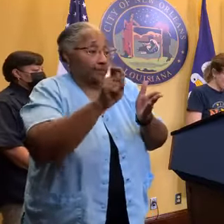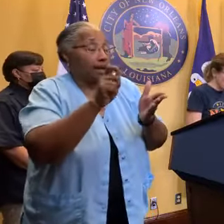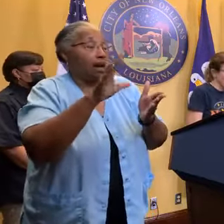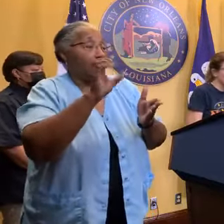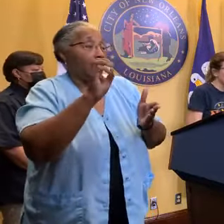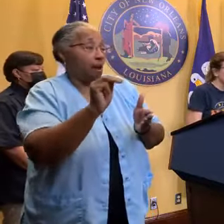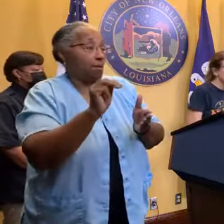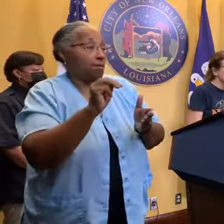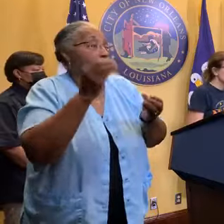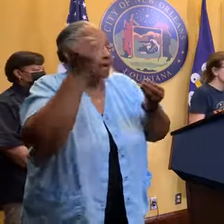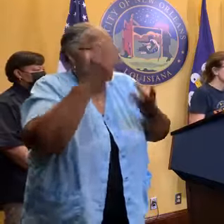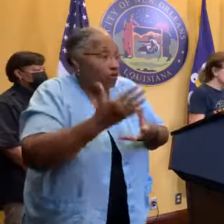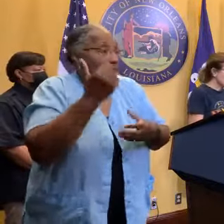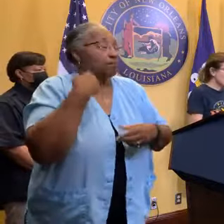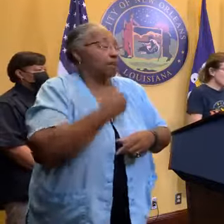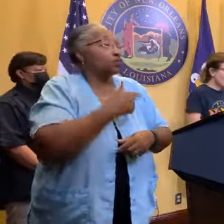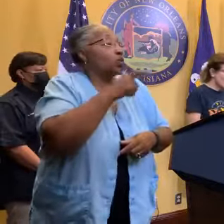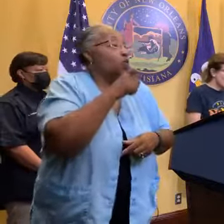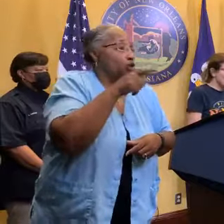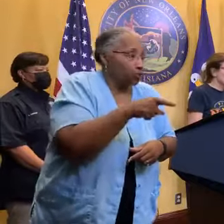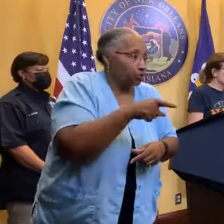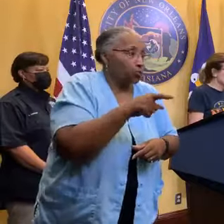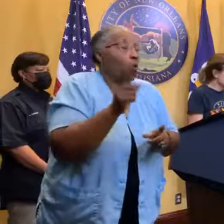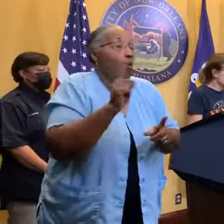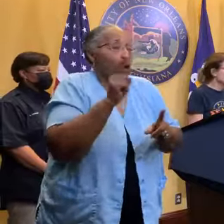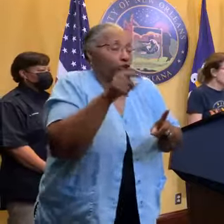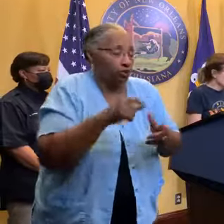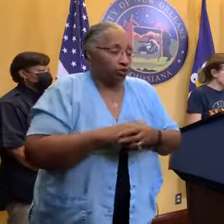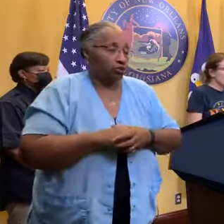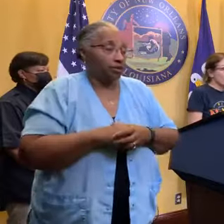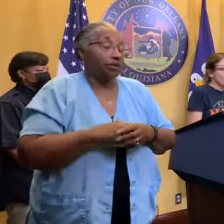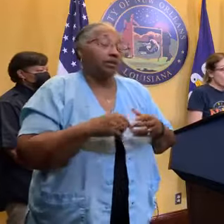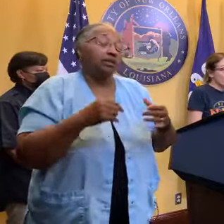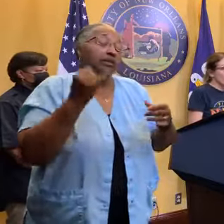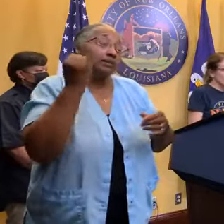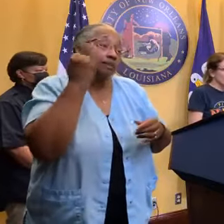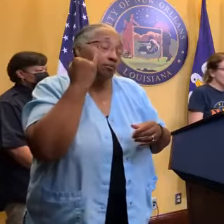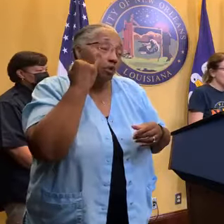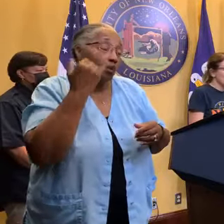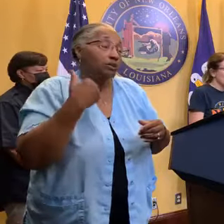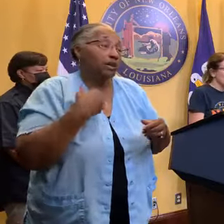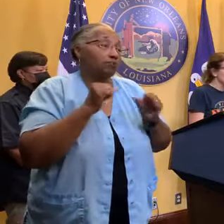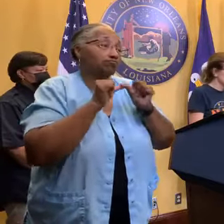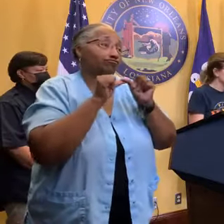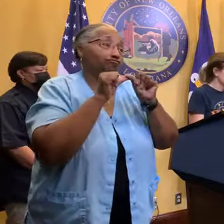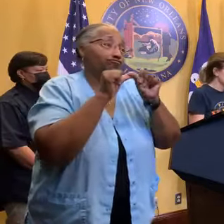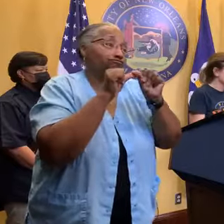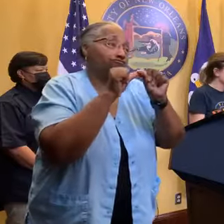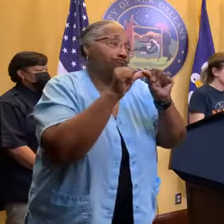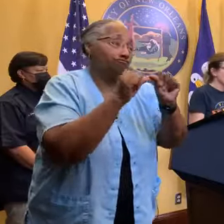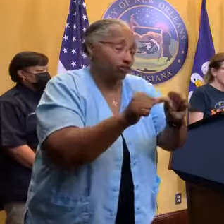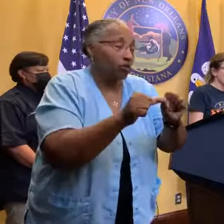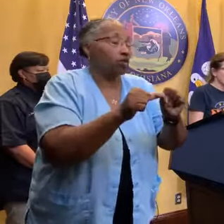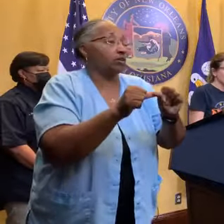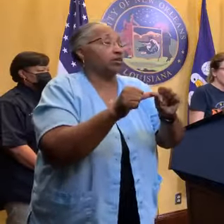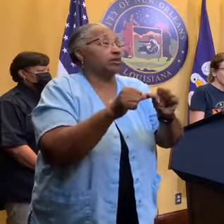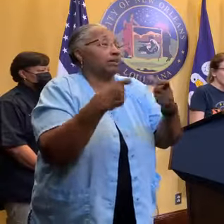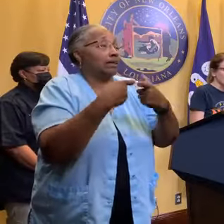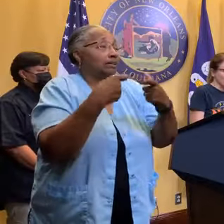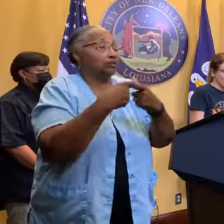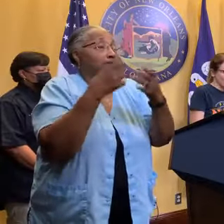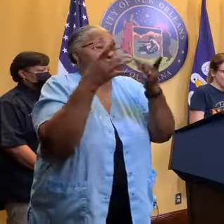and where you are. In the event of a prolonged, widespread power outages that would make it difficult for some of our medical